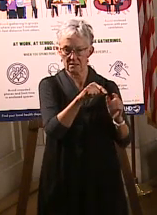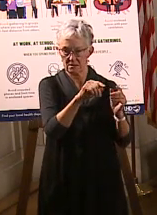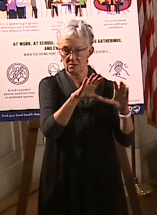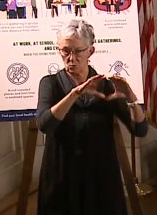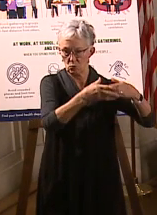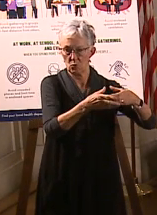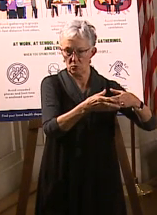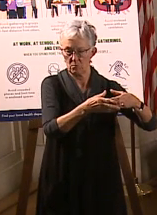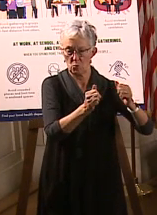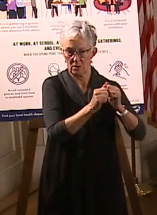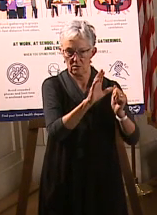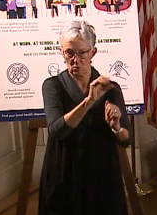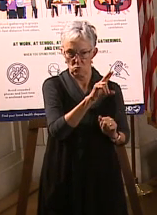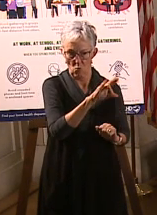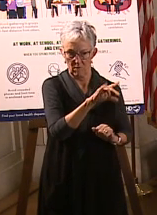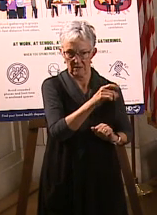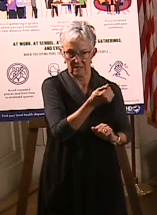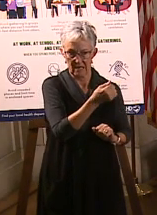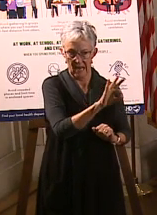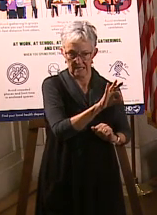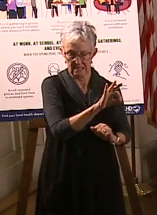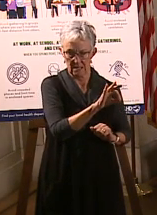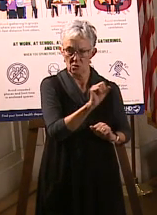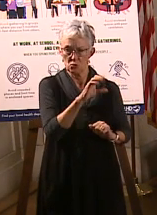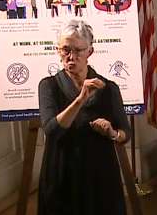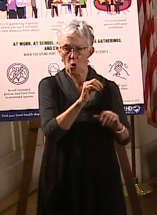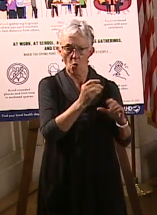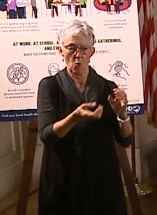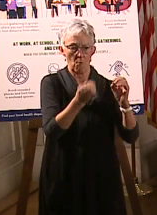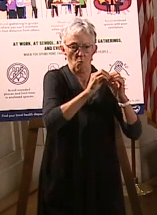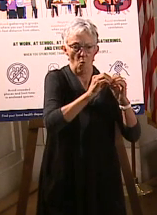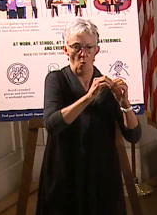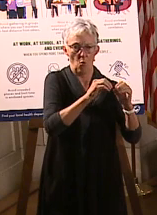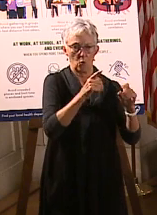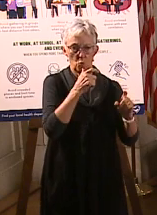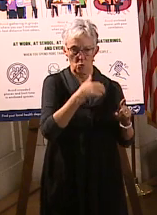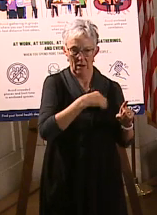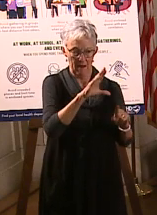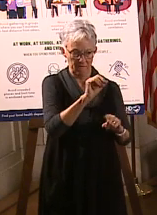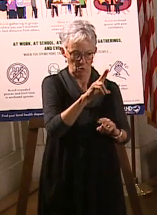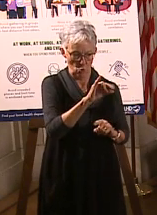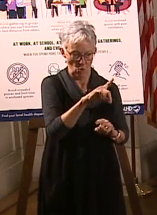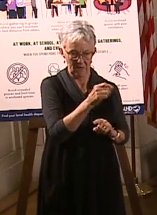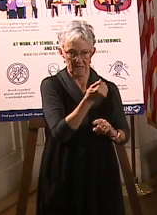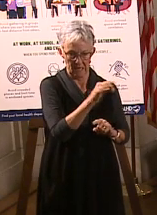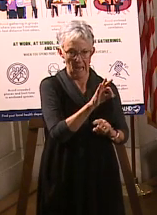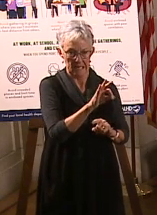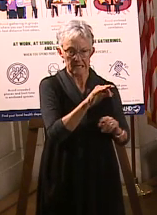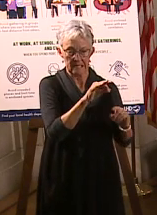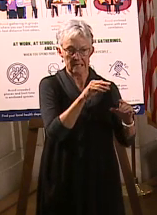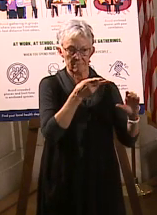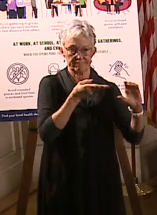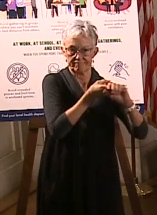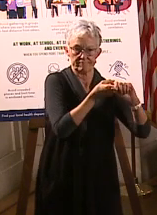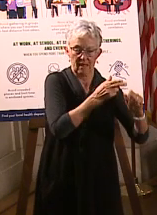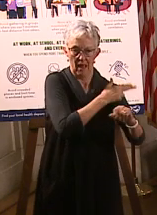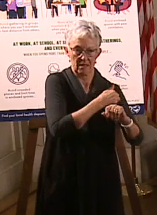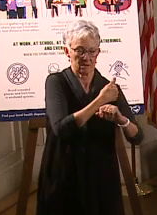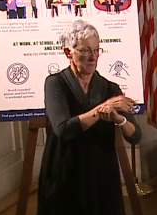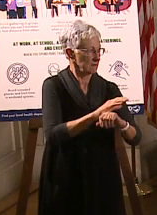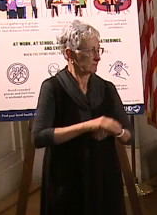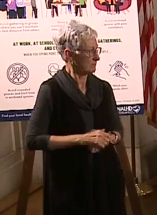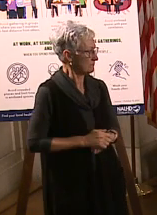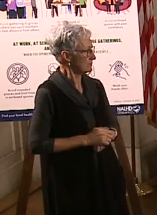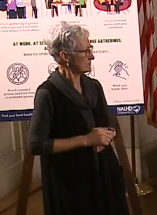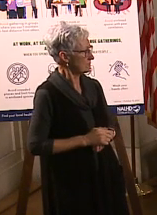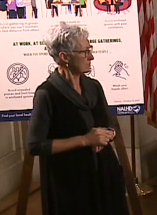significant difference in hospitalizations. And then as far as deaths go, there were 0.9% deaths in those